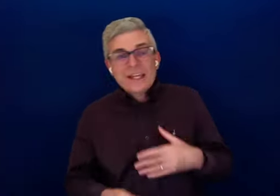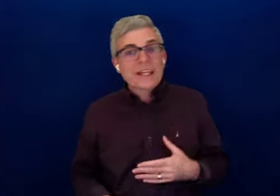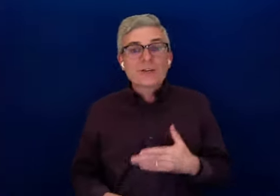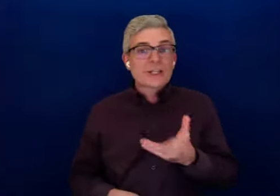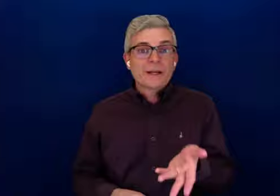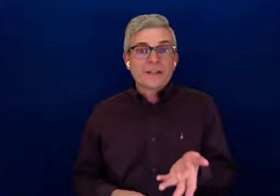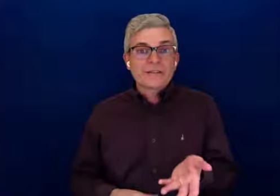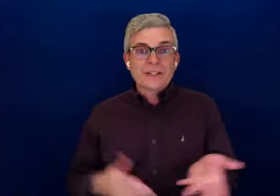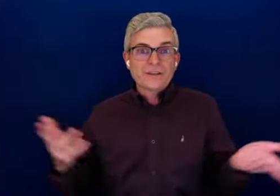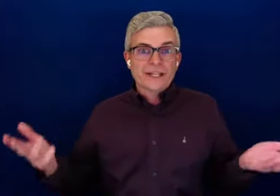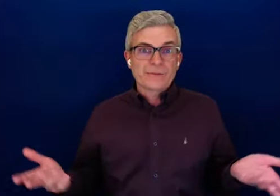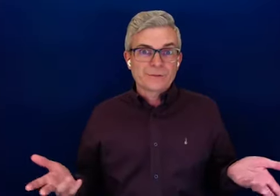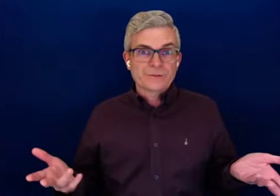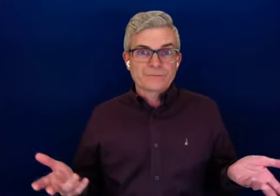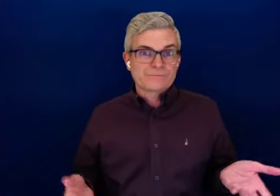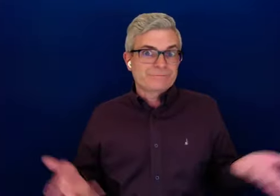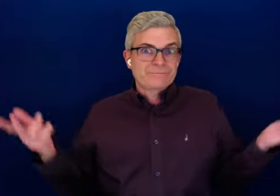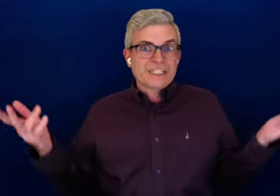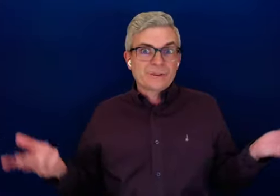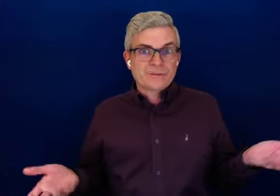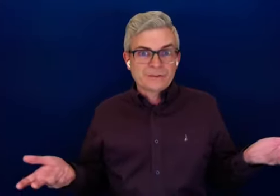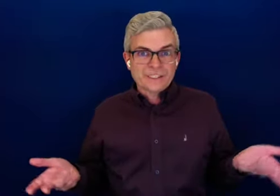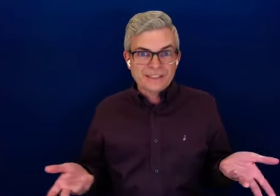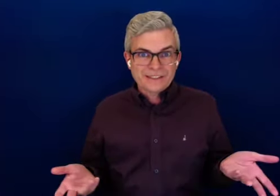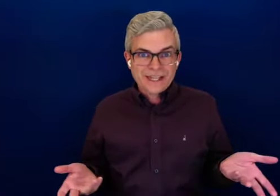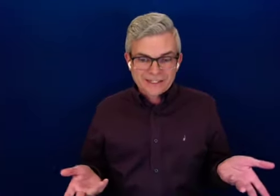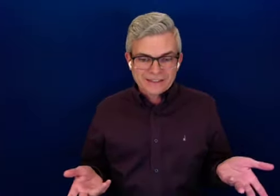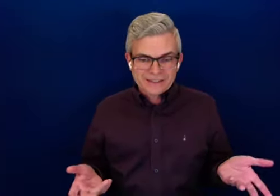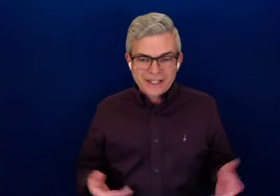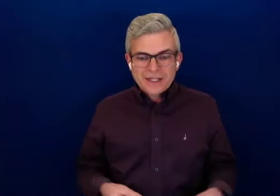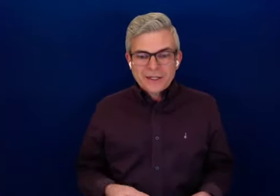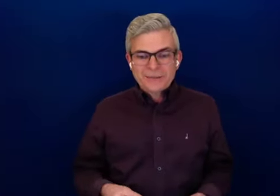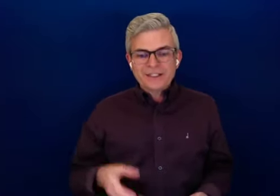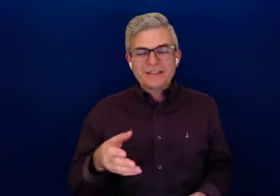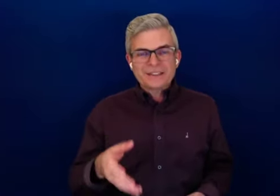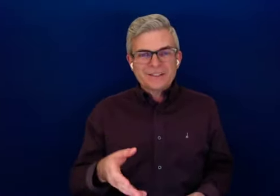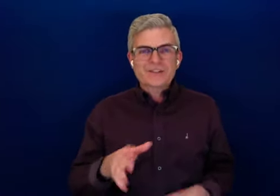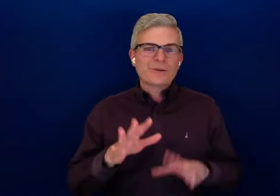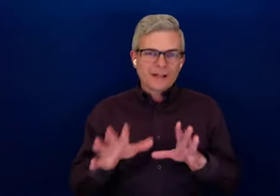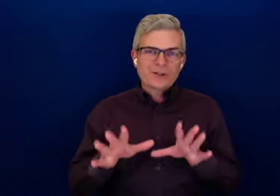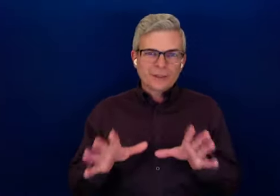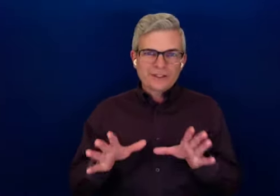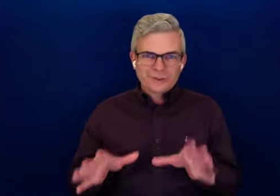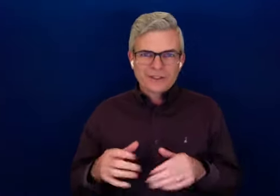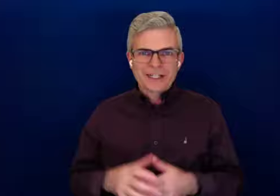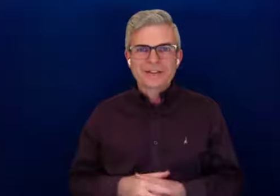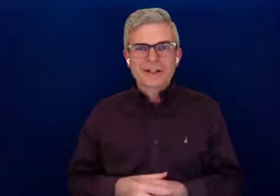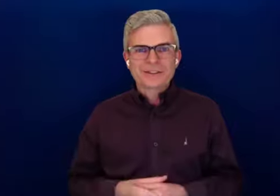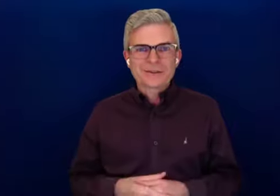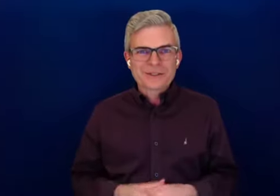Now she might have done that for 10 or 15 seconds, but in this you're not going to do it that long. So it's